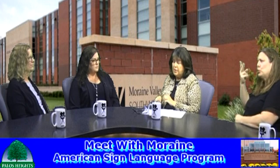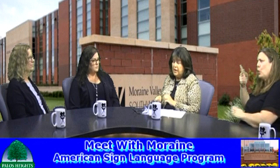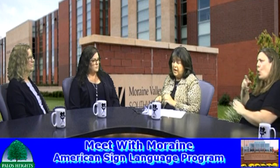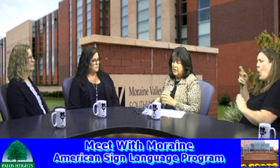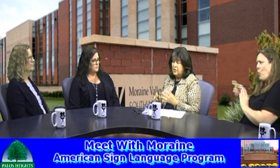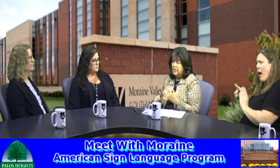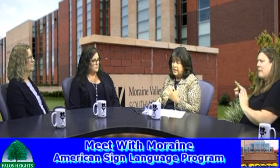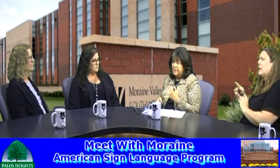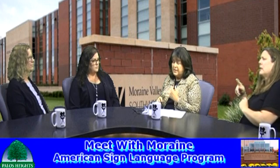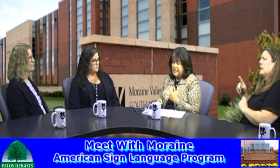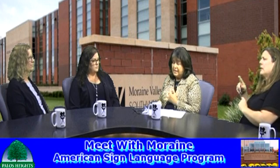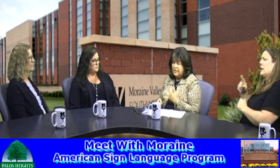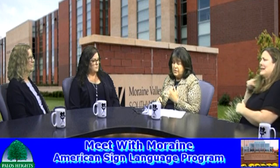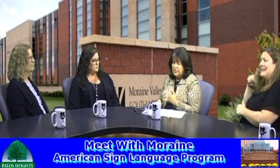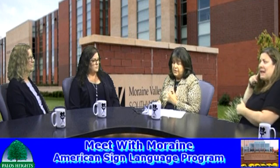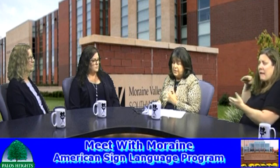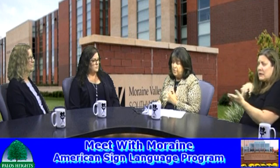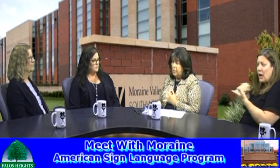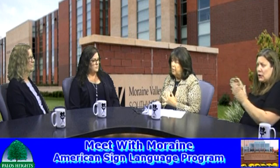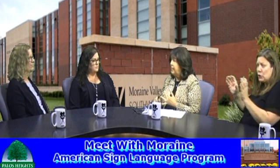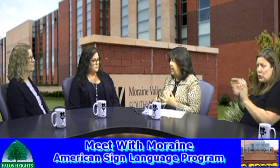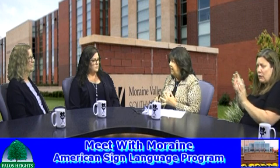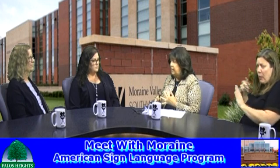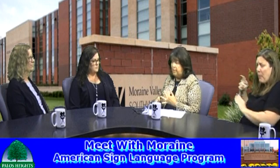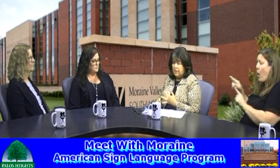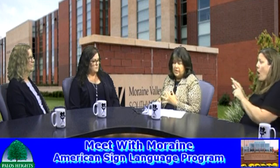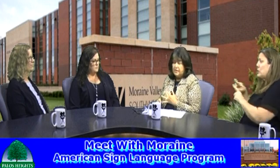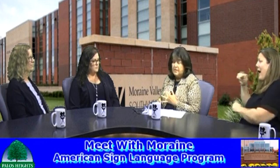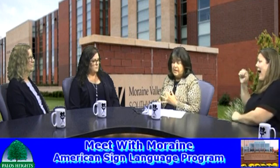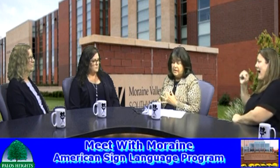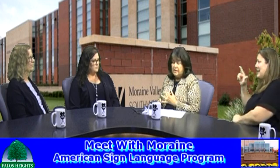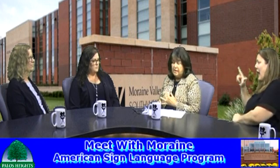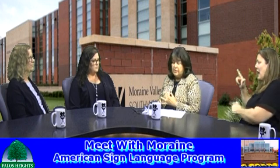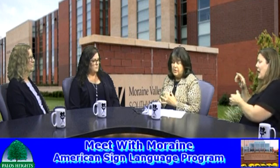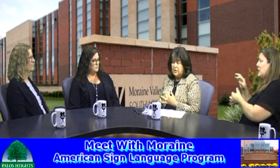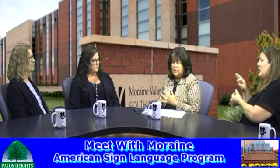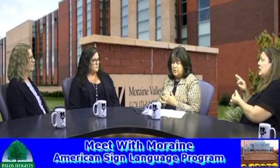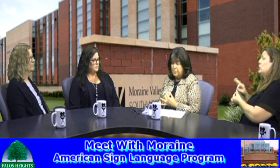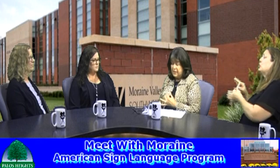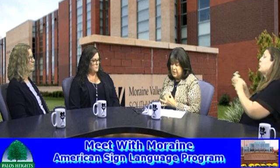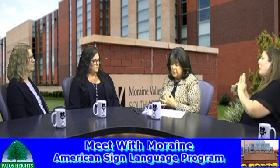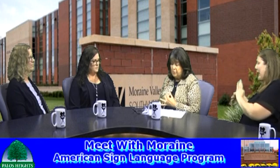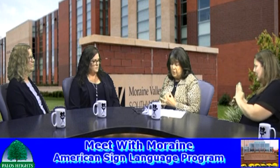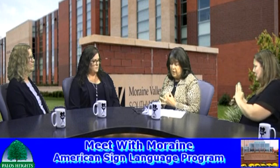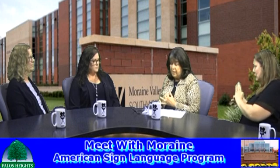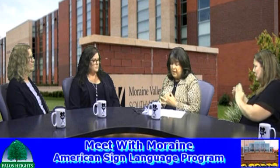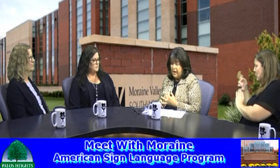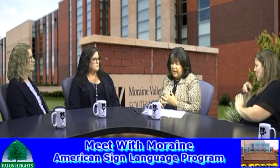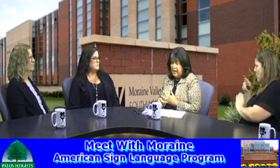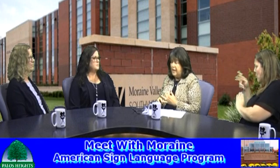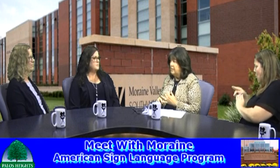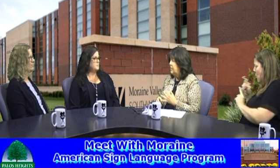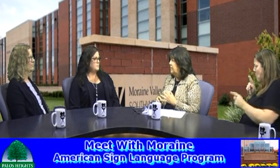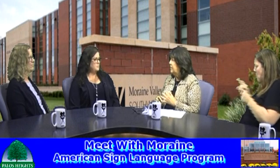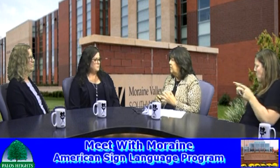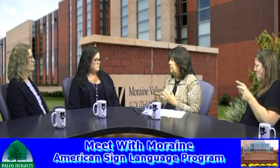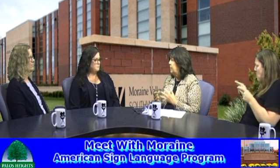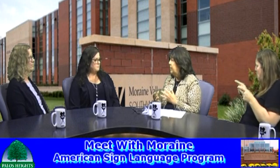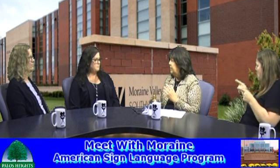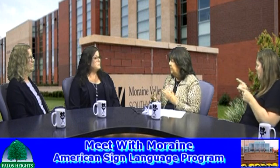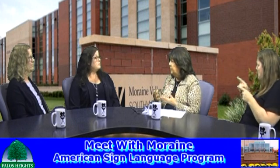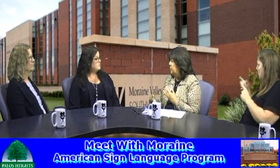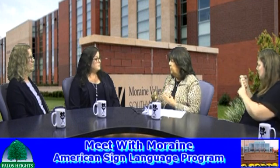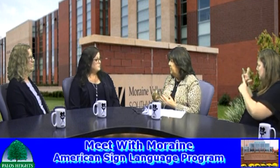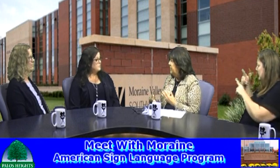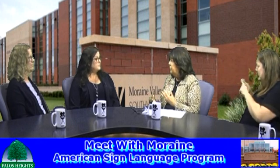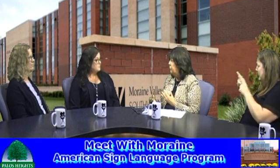Valley Community College, the Deaf Studies Certificate Program and the American Sign Language Interpretation Program. Can you tell us a little bit